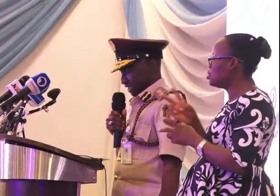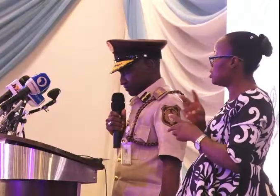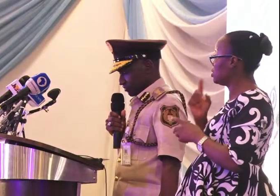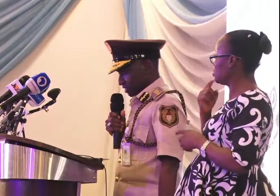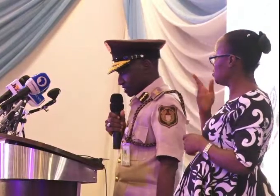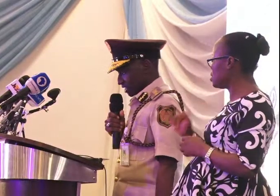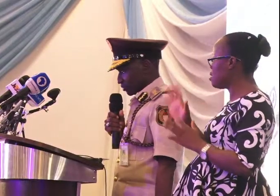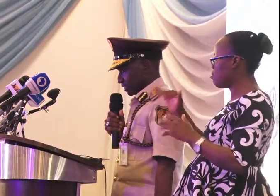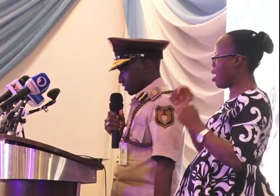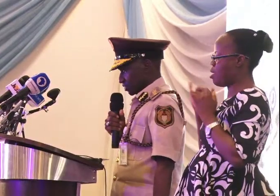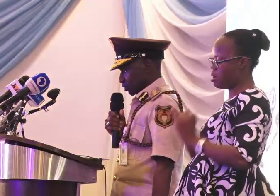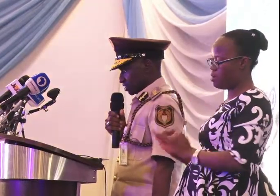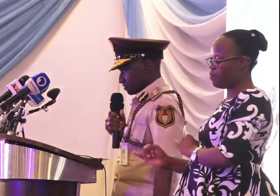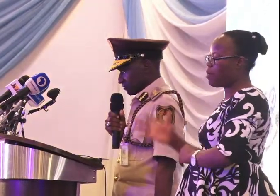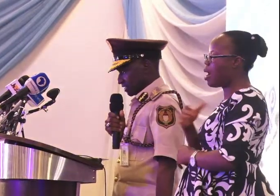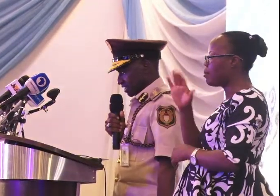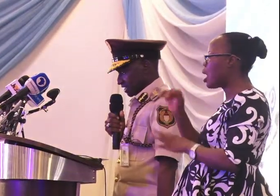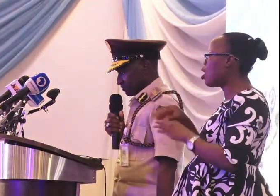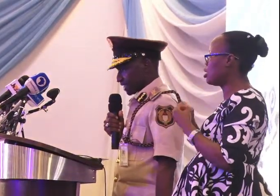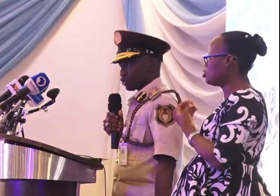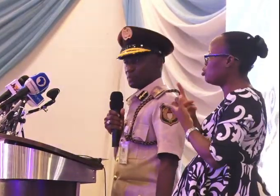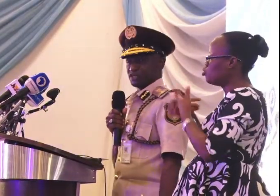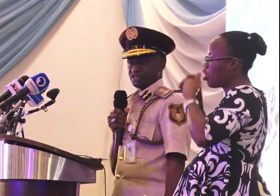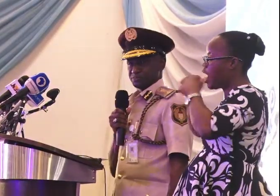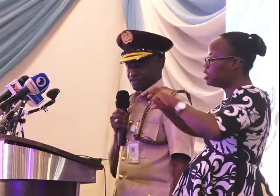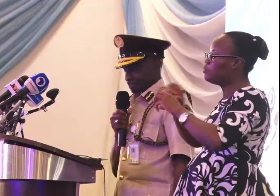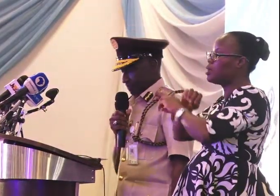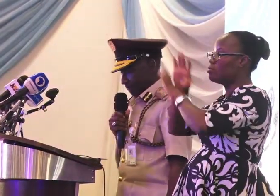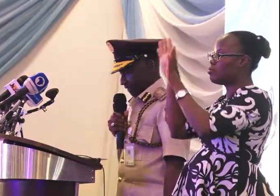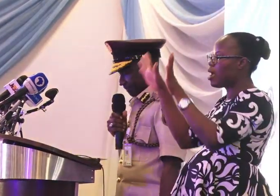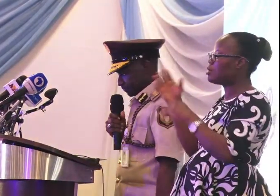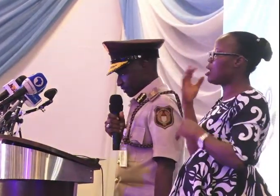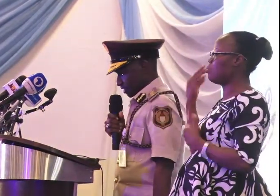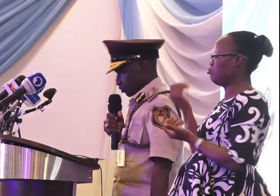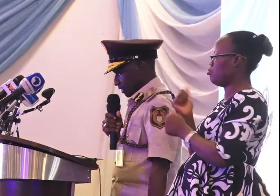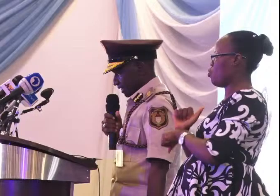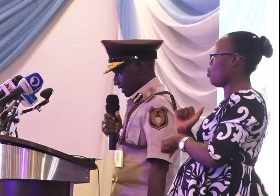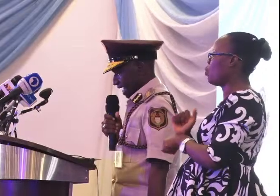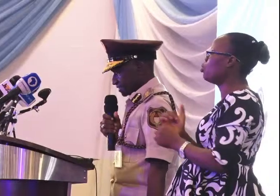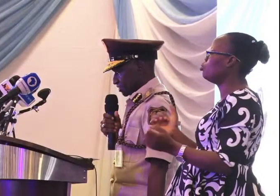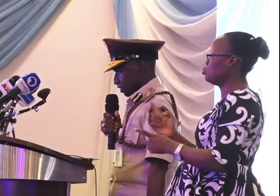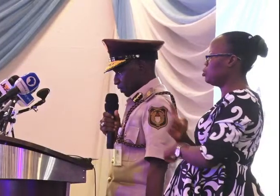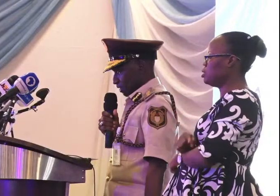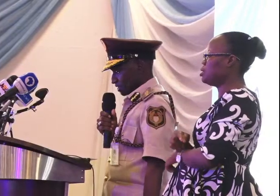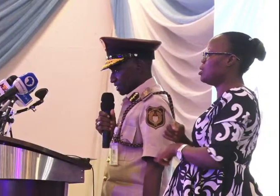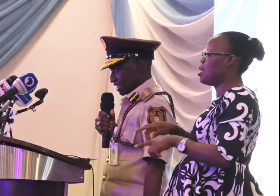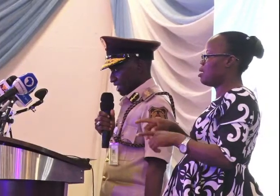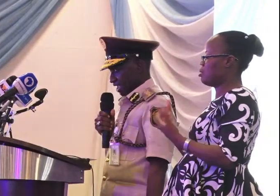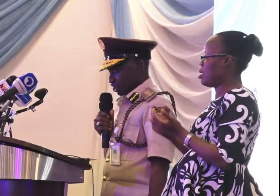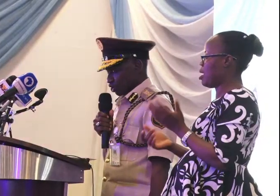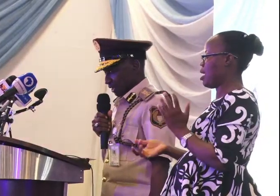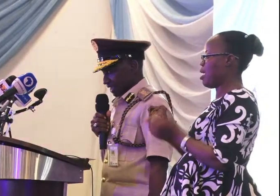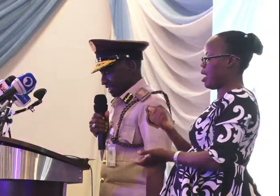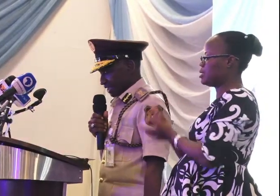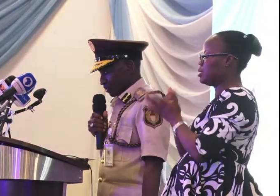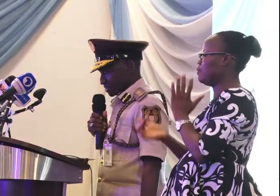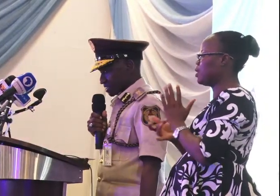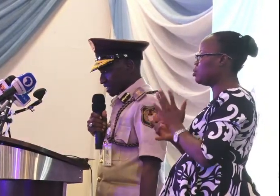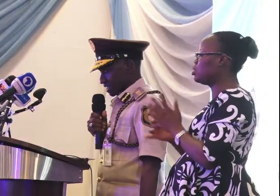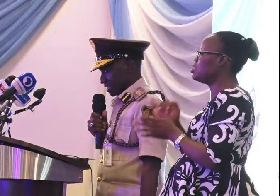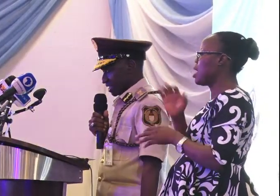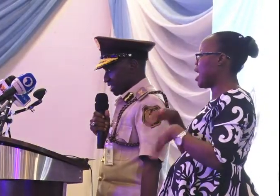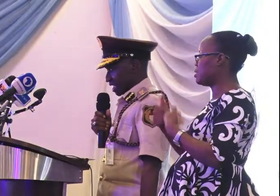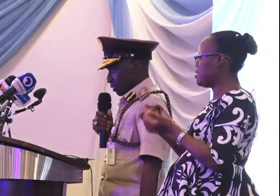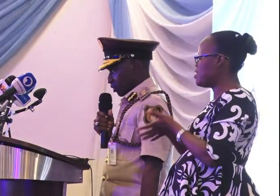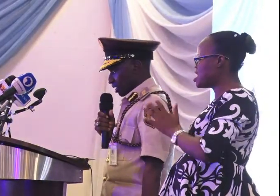by individuals and organizations to achieve a variety of objectives. Today, access to technology has assumed a key